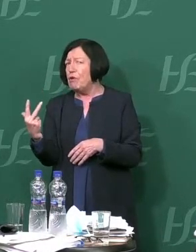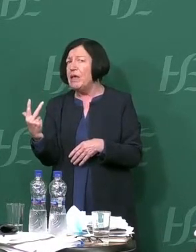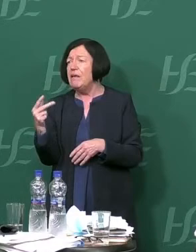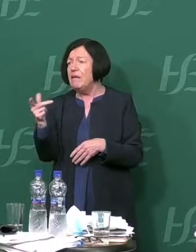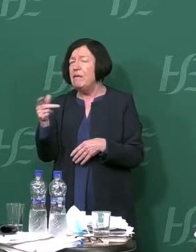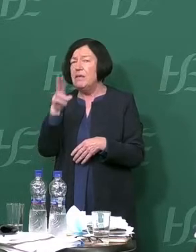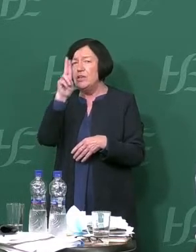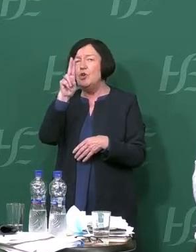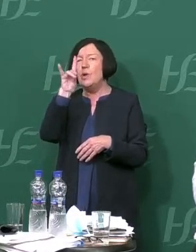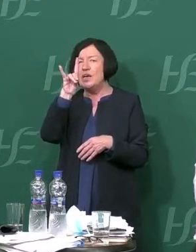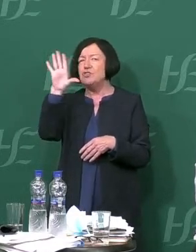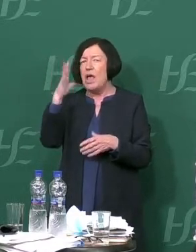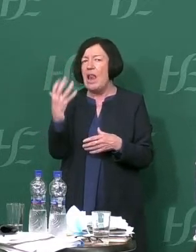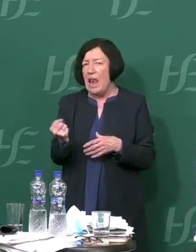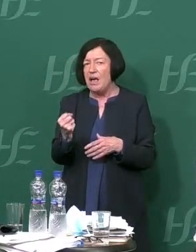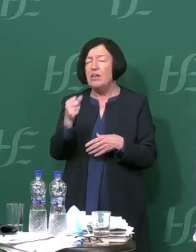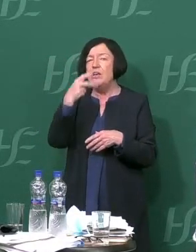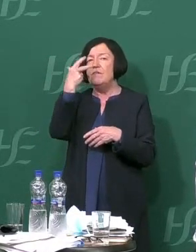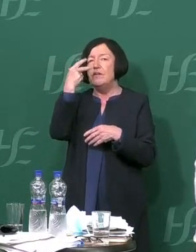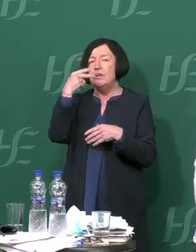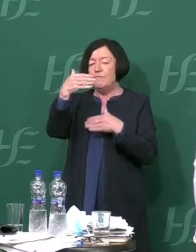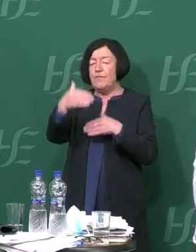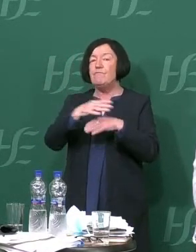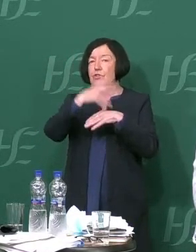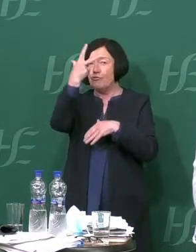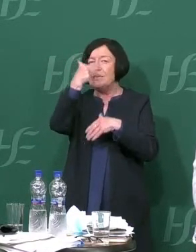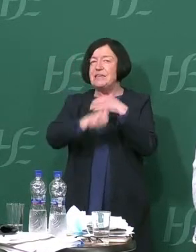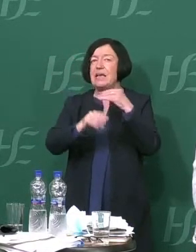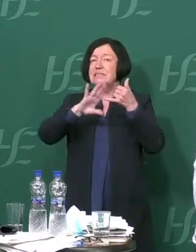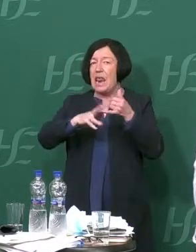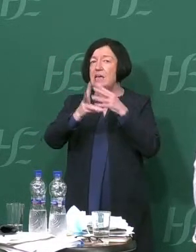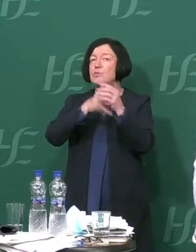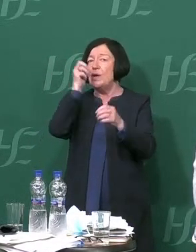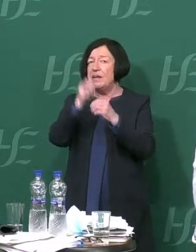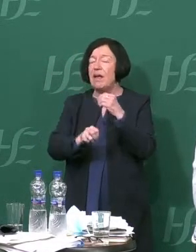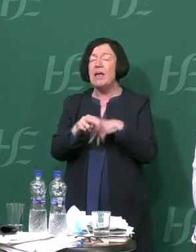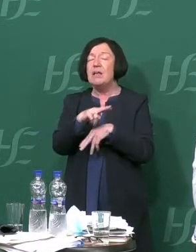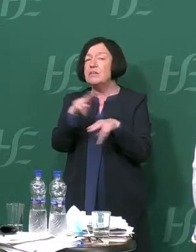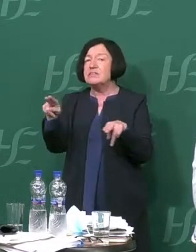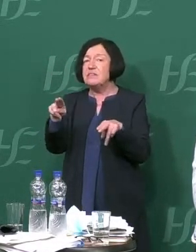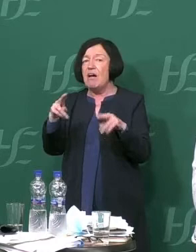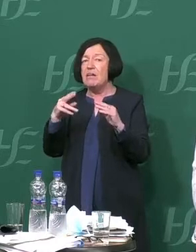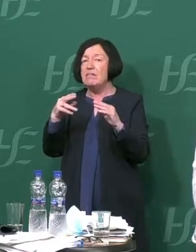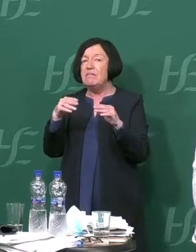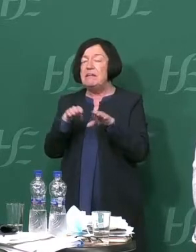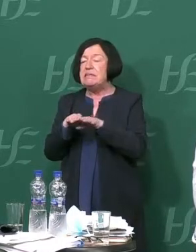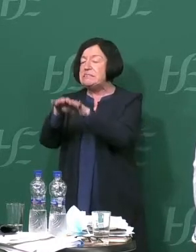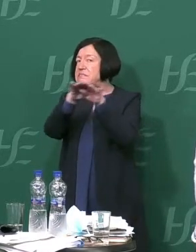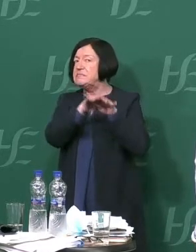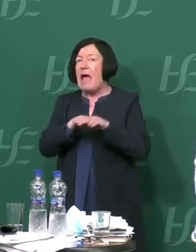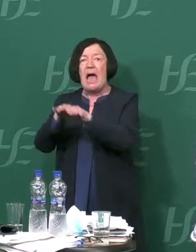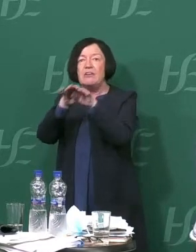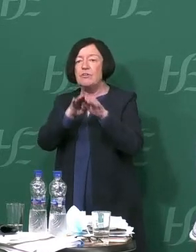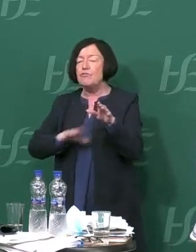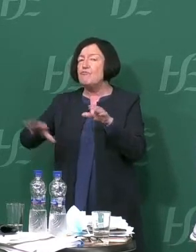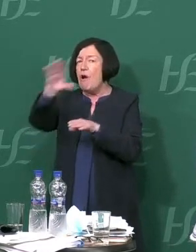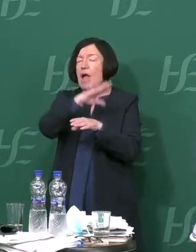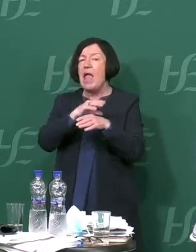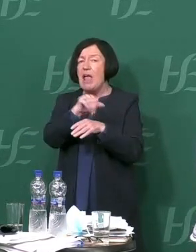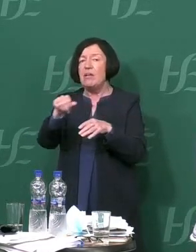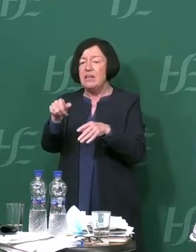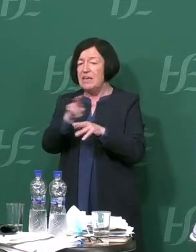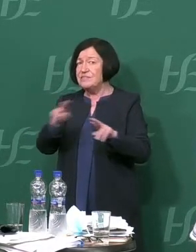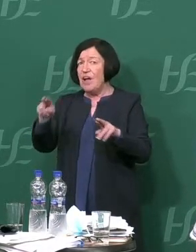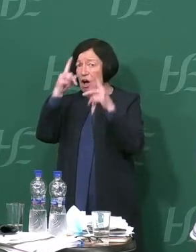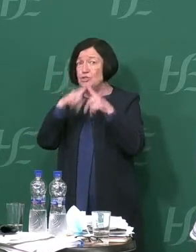Certainly UHL has for a period of 3 days last weekend. There's not a standard approach across all sites, and that's nothing